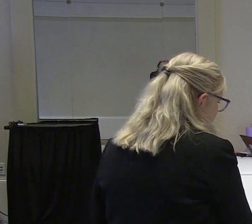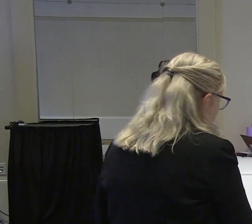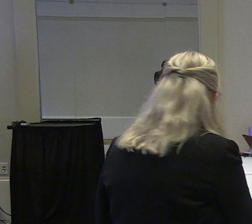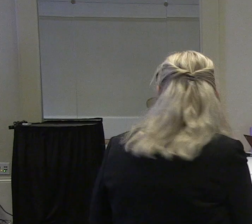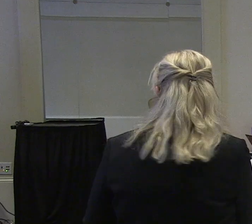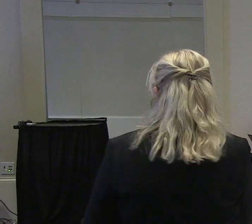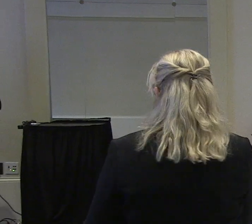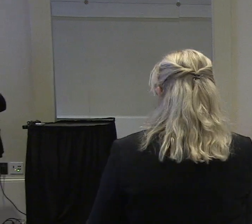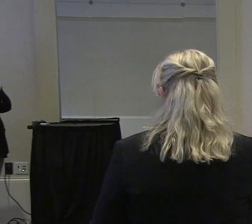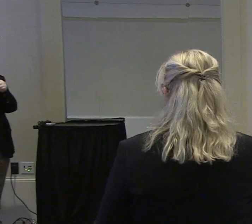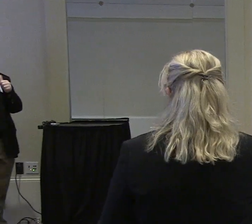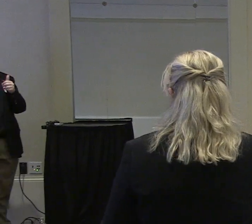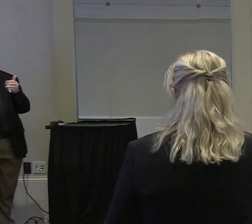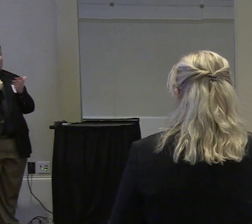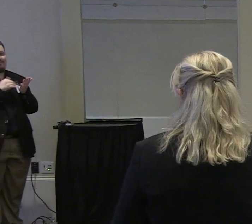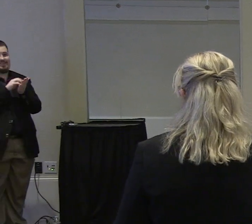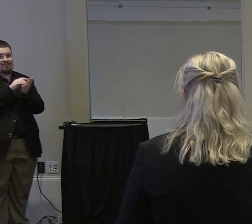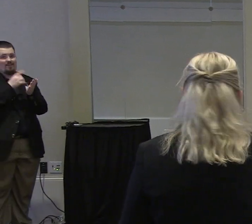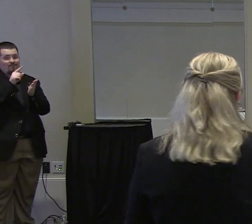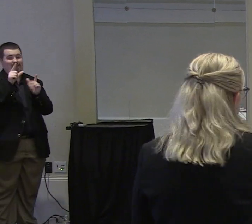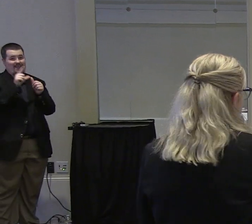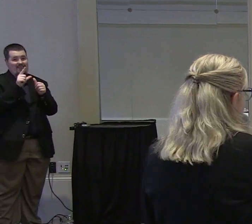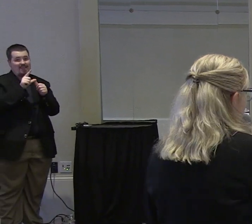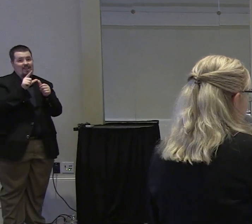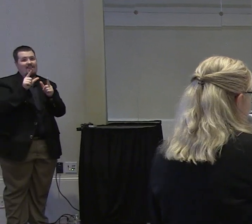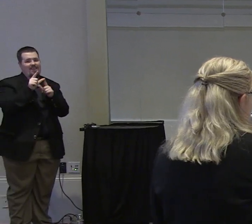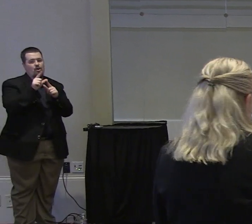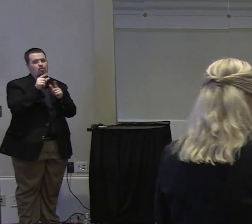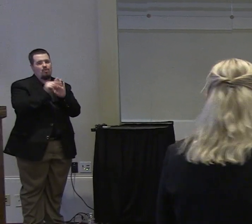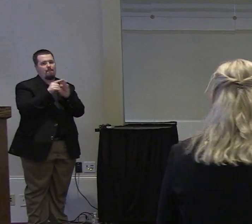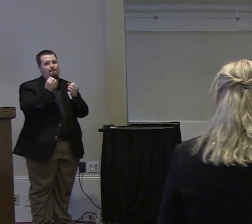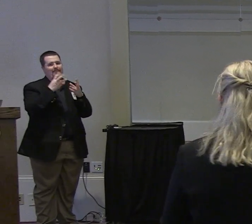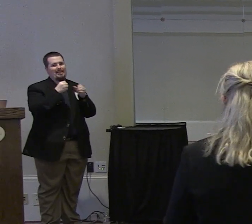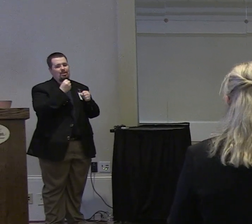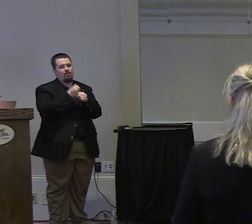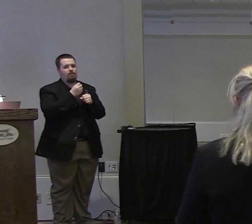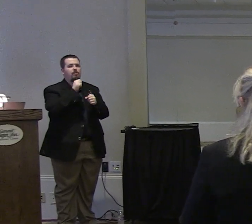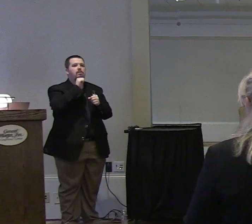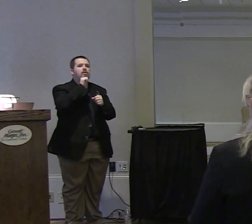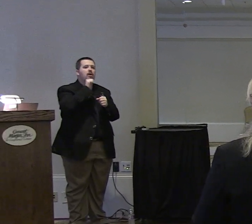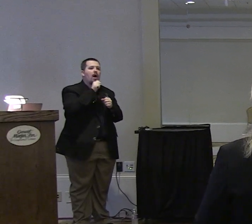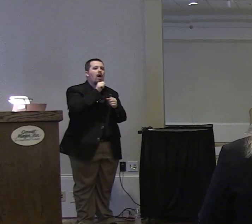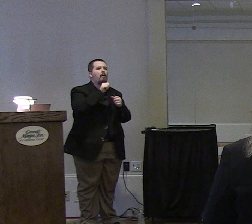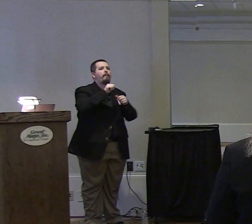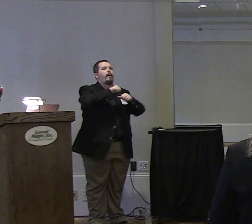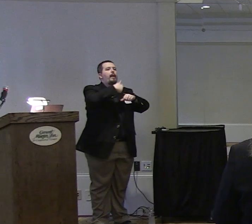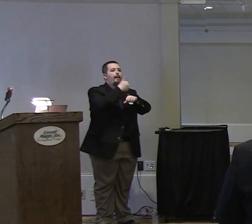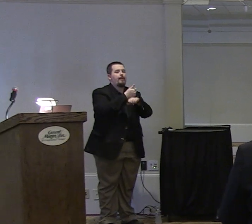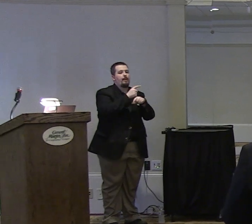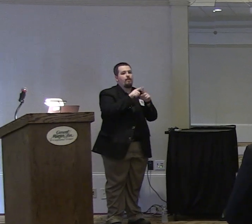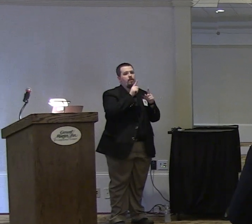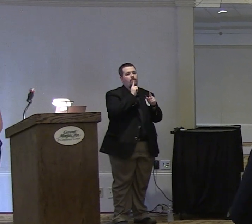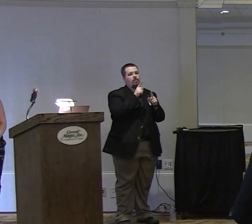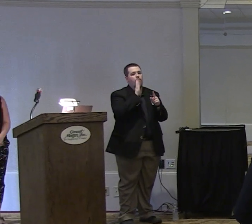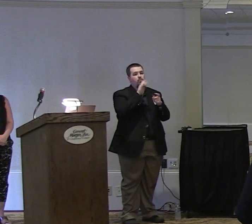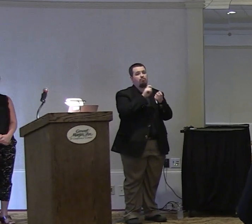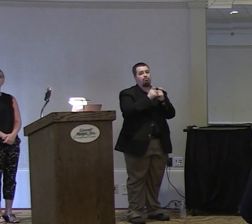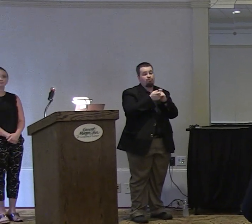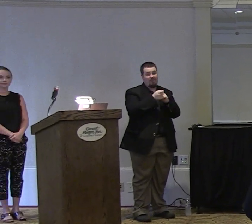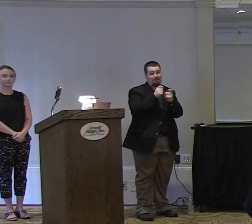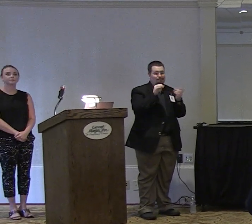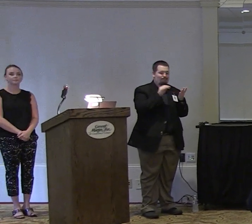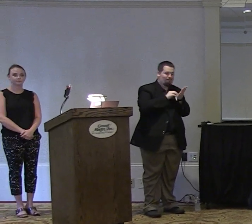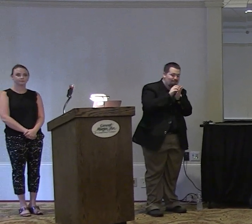there is a calculation for later grades and it's been in place for many years even though it hasn't been implemented so this would be a change in a